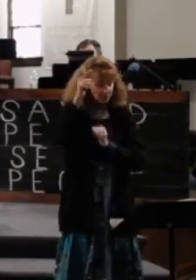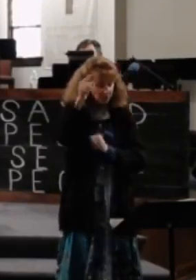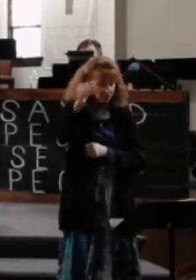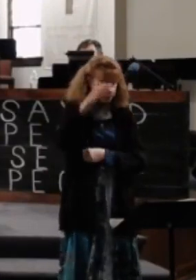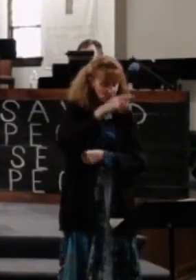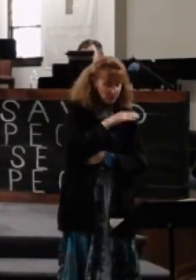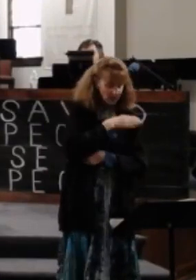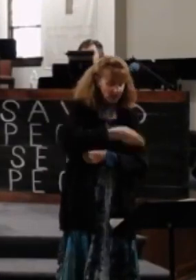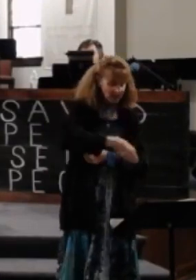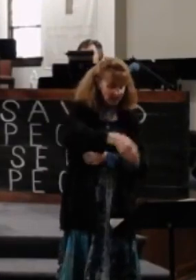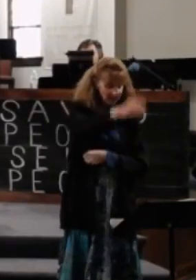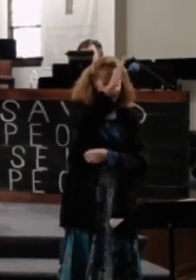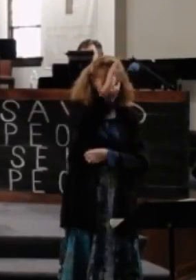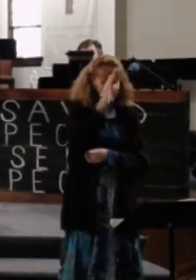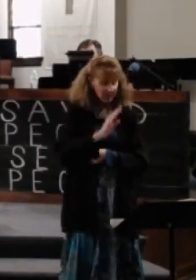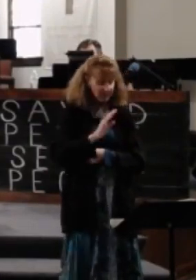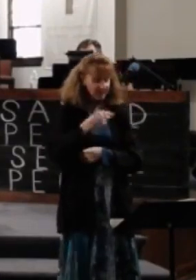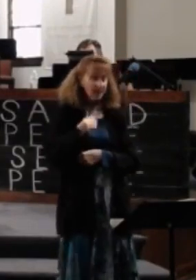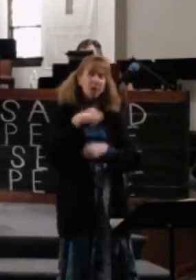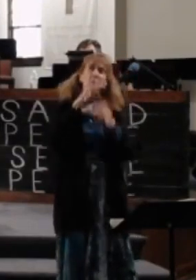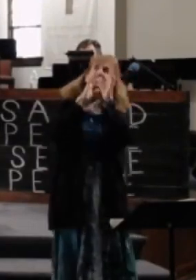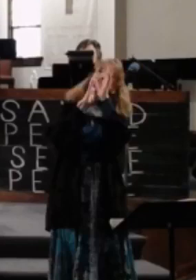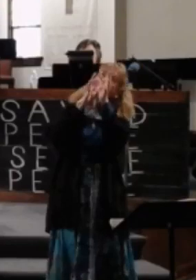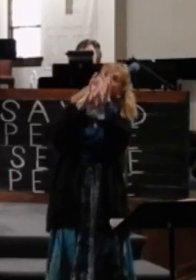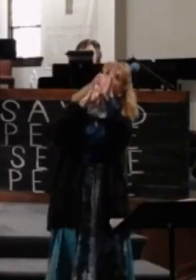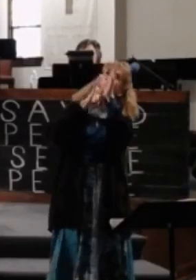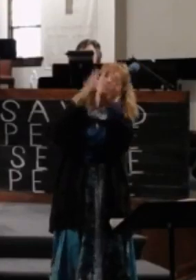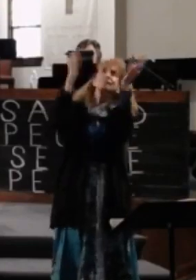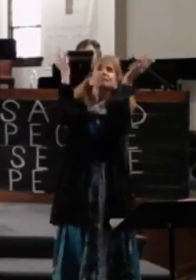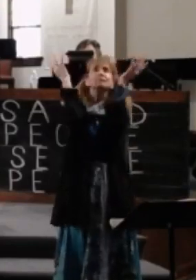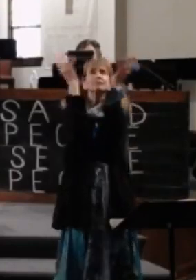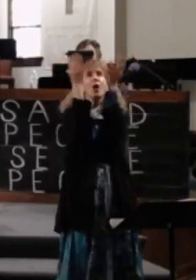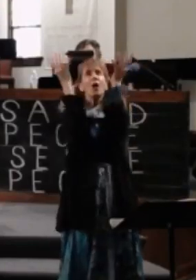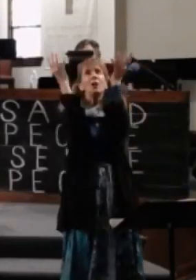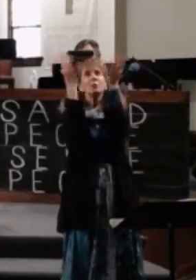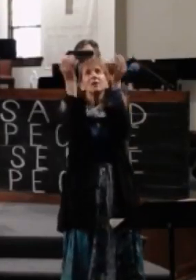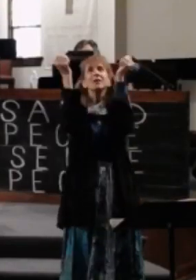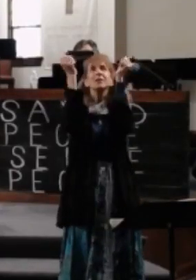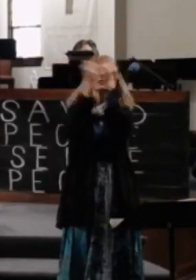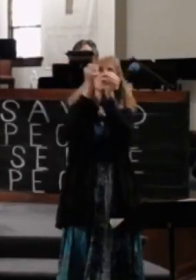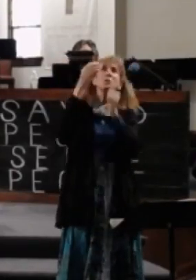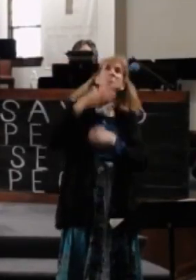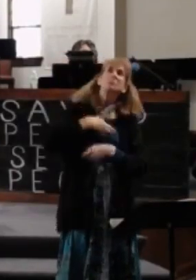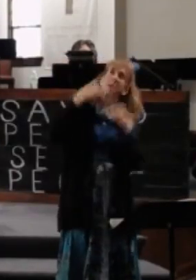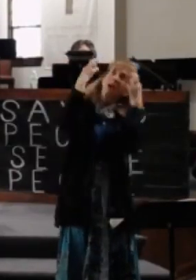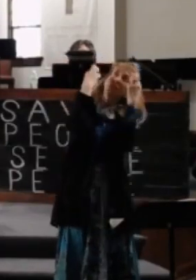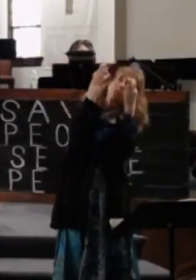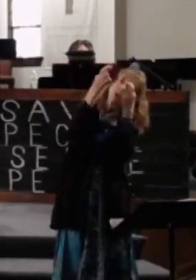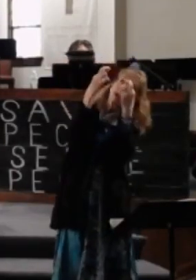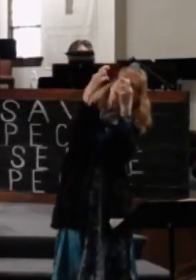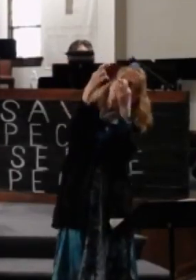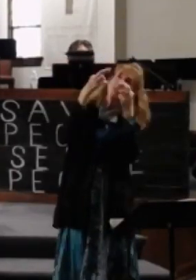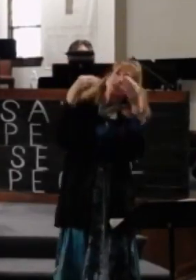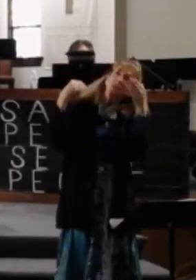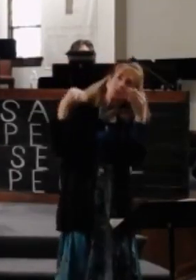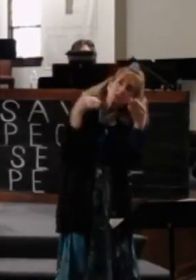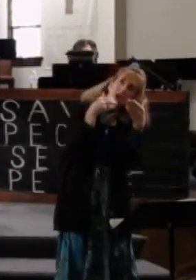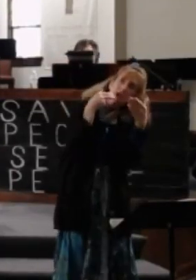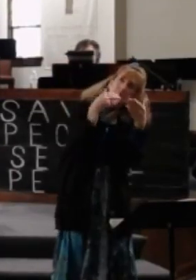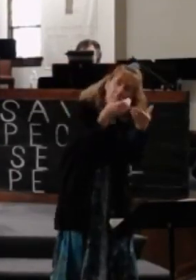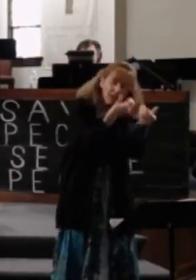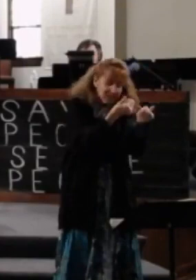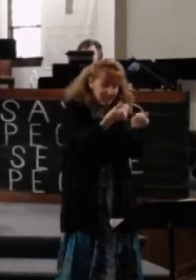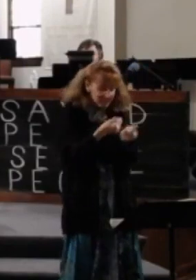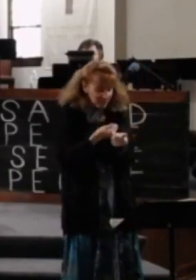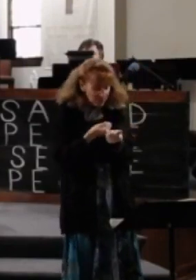thee, my God, I commune as friend to friend. Draw me